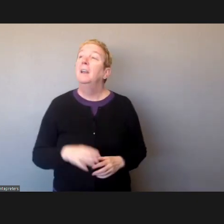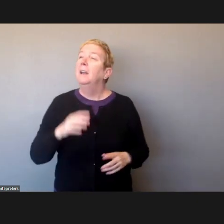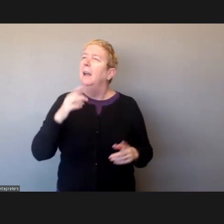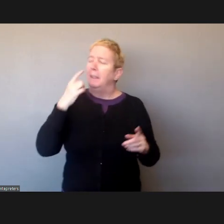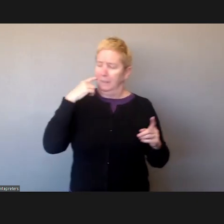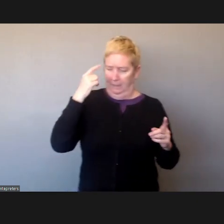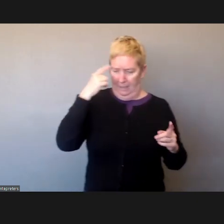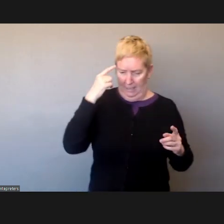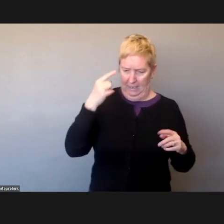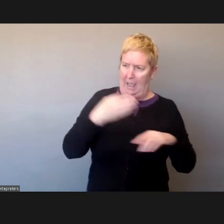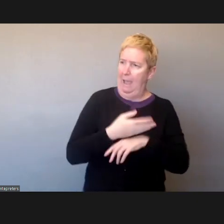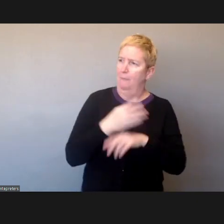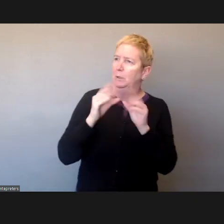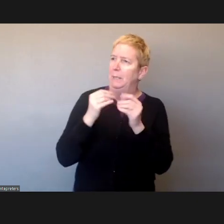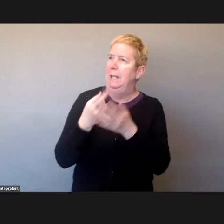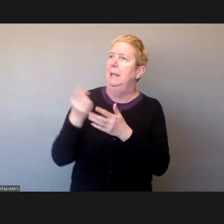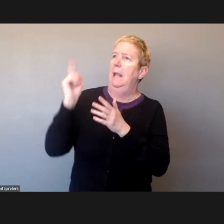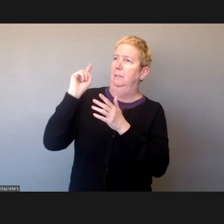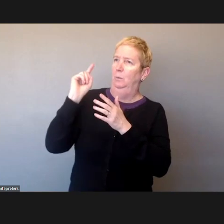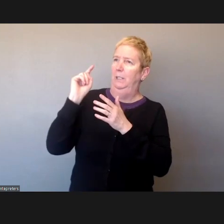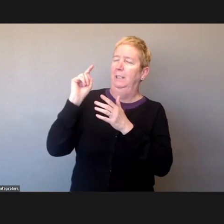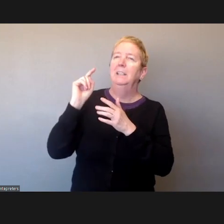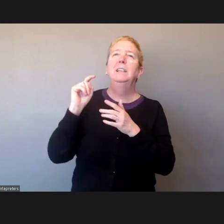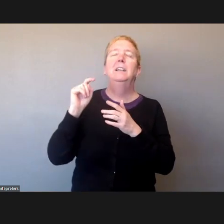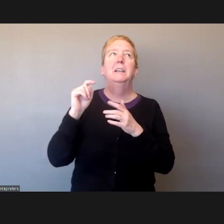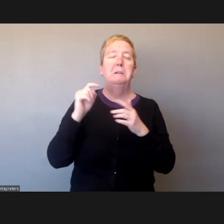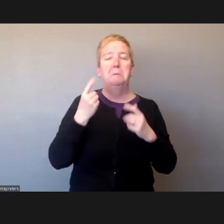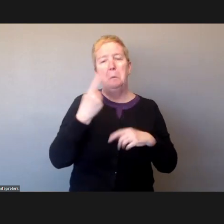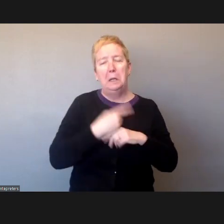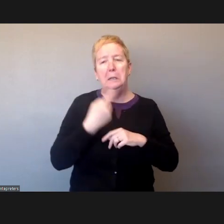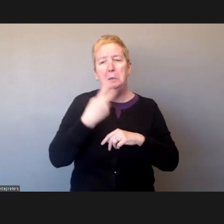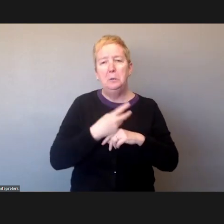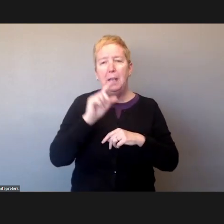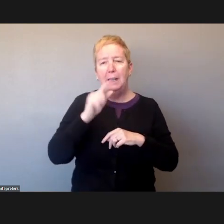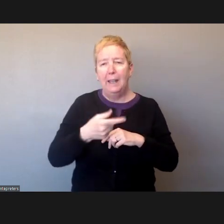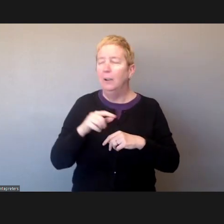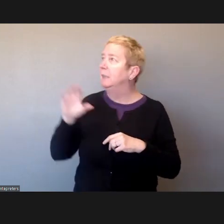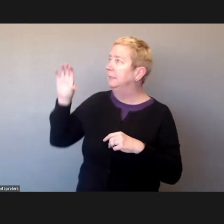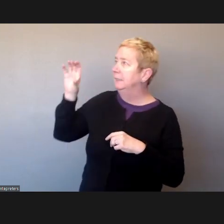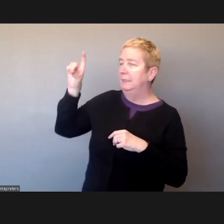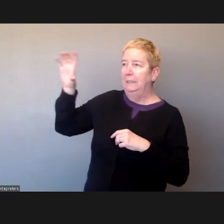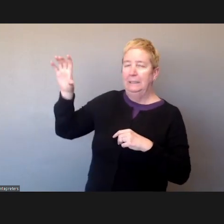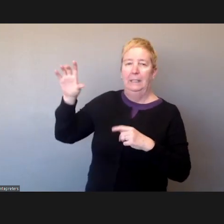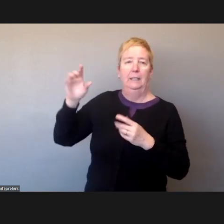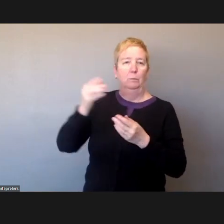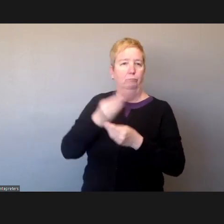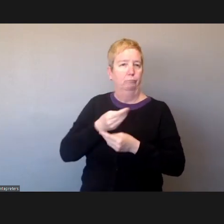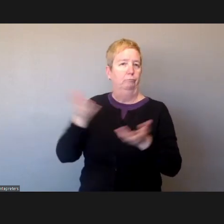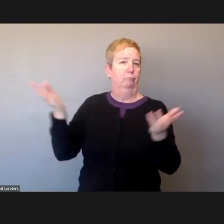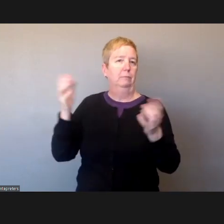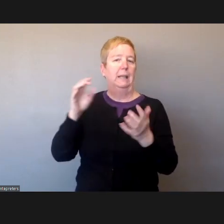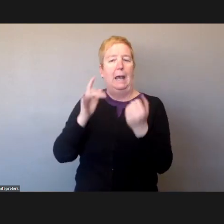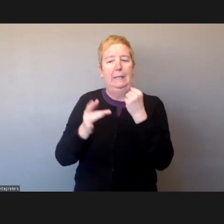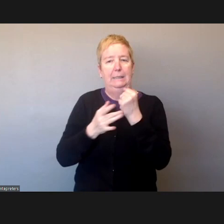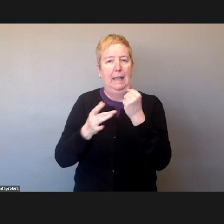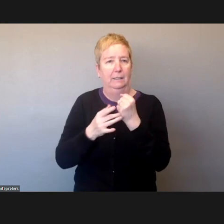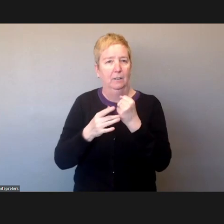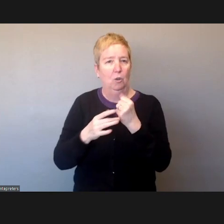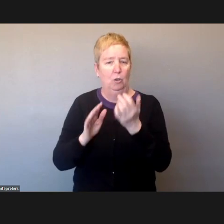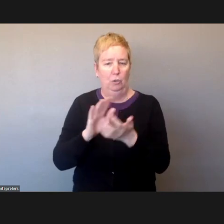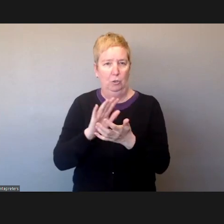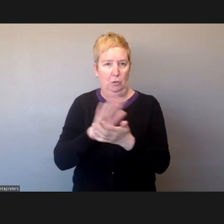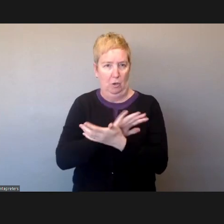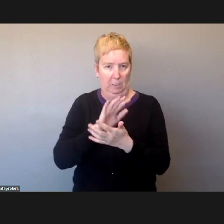of days later, the CDC did release a technical document that explained the numerators and denominators